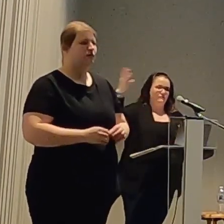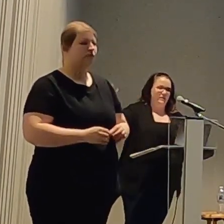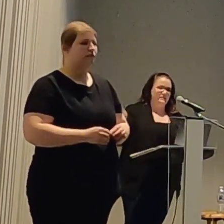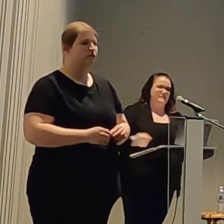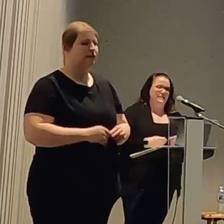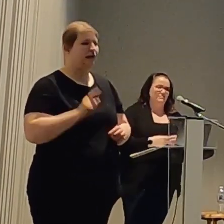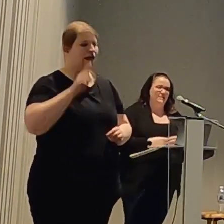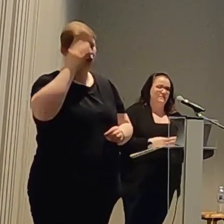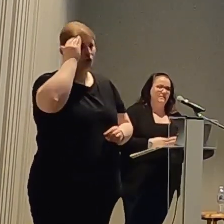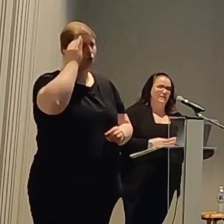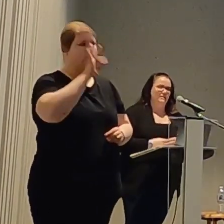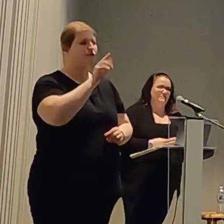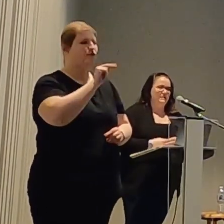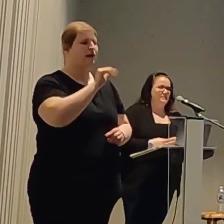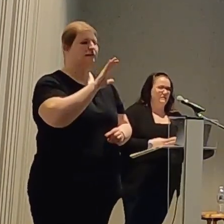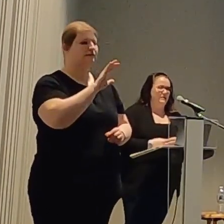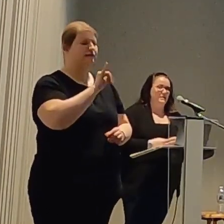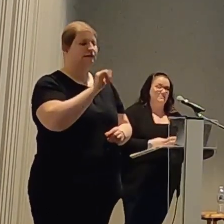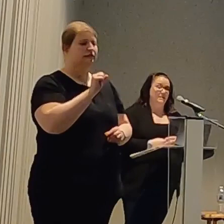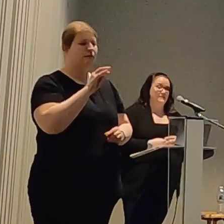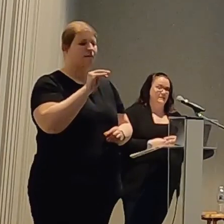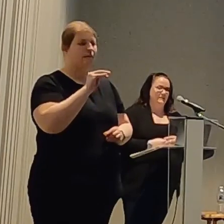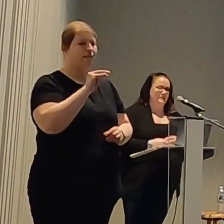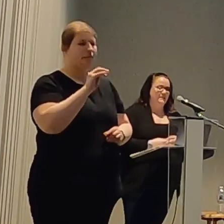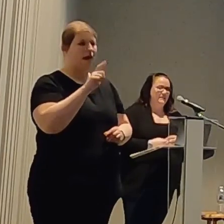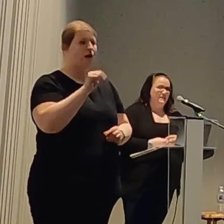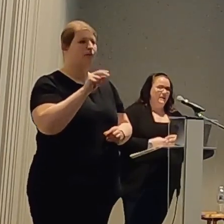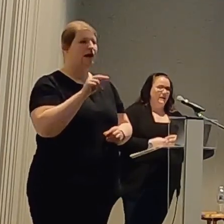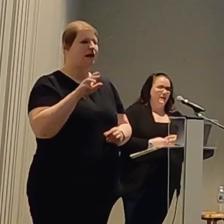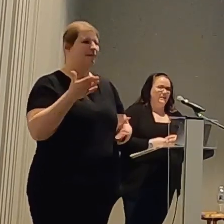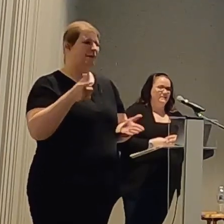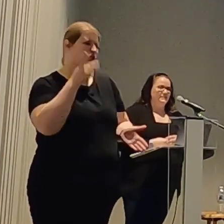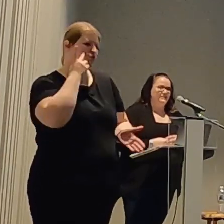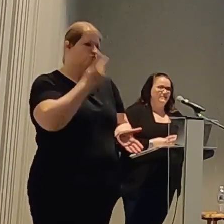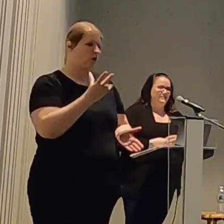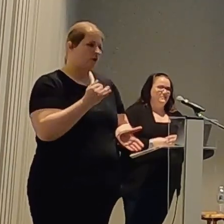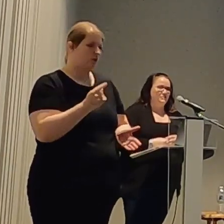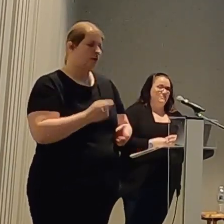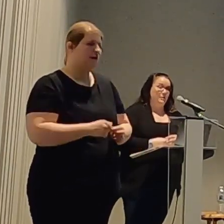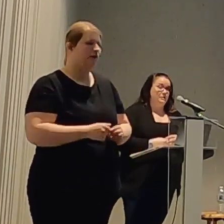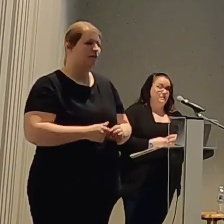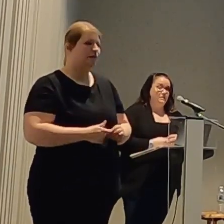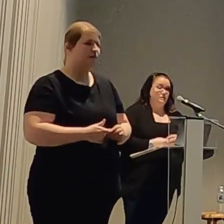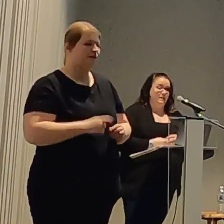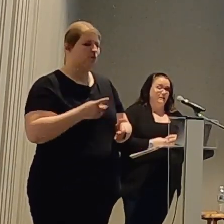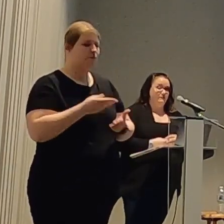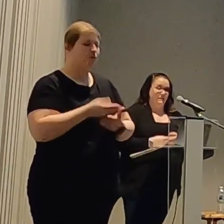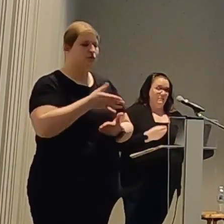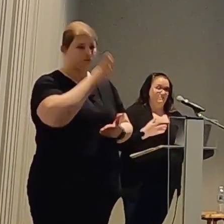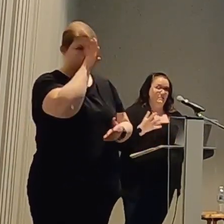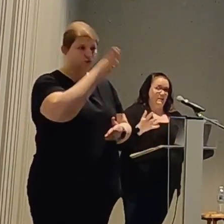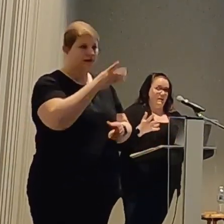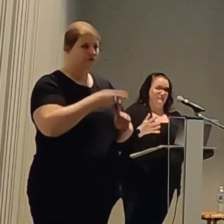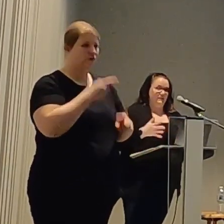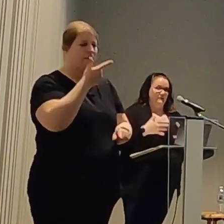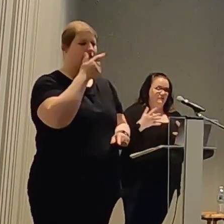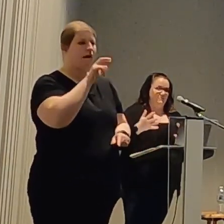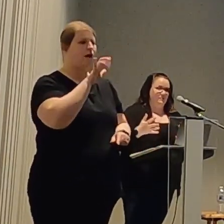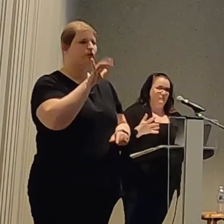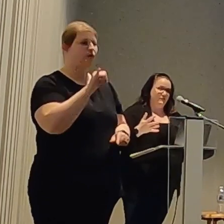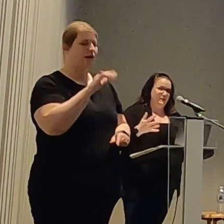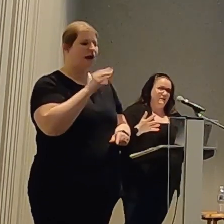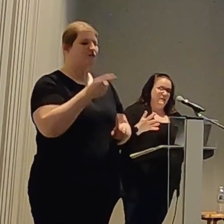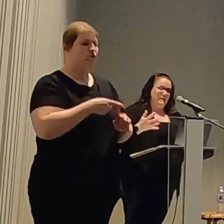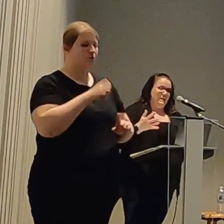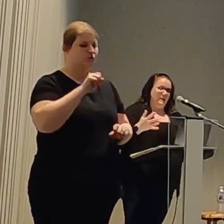He knew Francis Nauman, and so I think he might have seen it. And so we purchased it directly from the gallery and